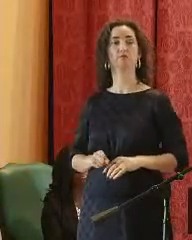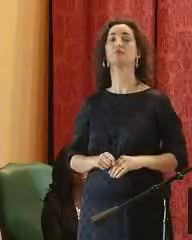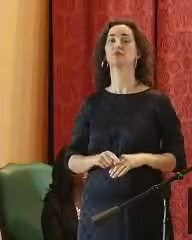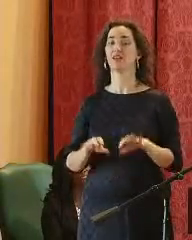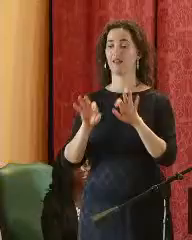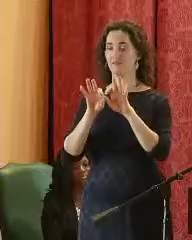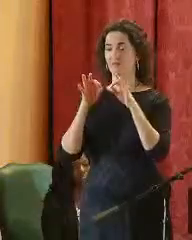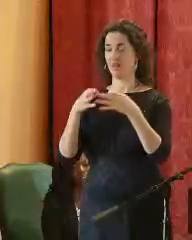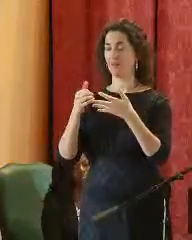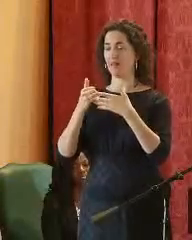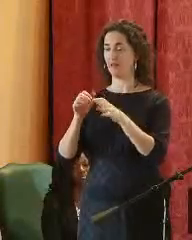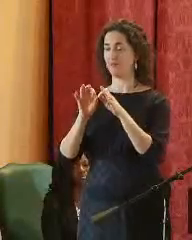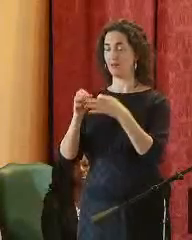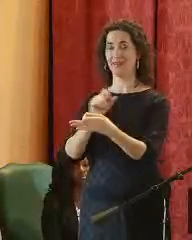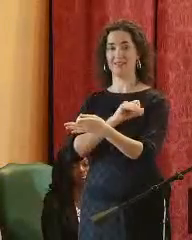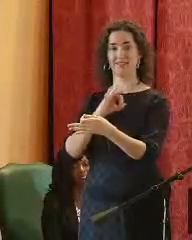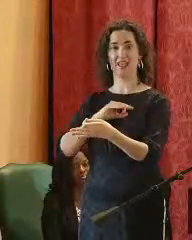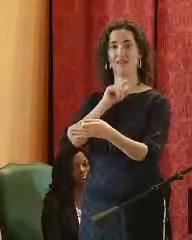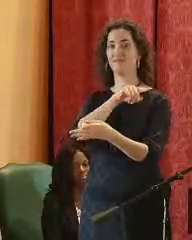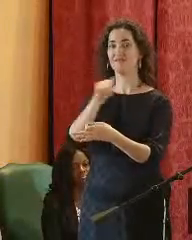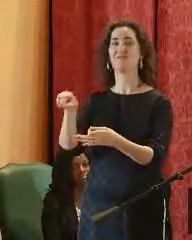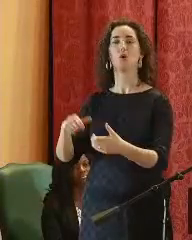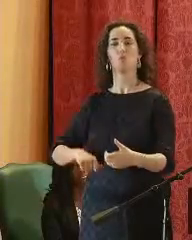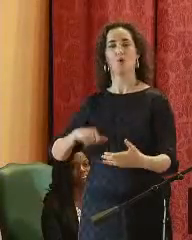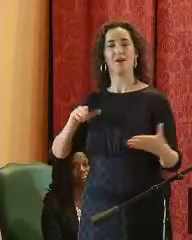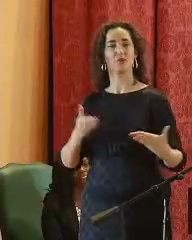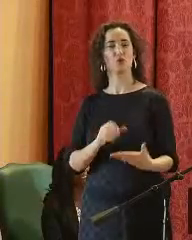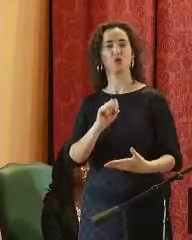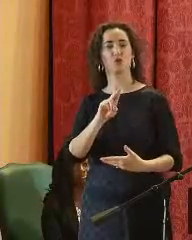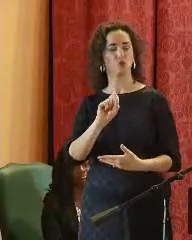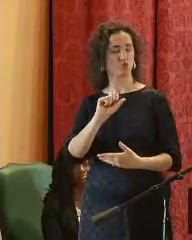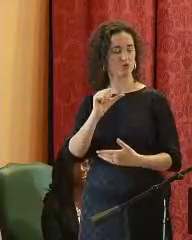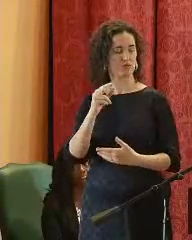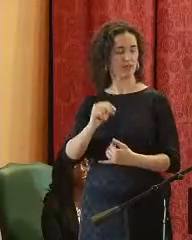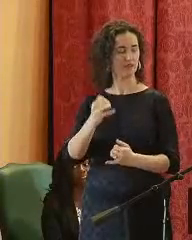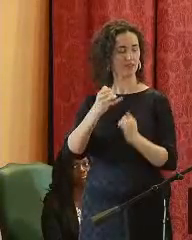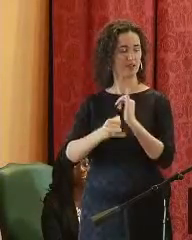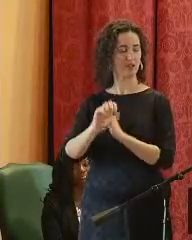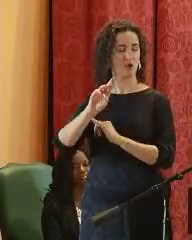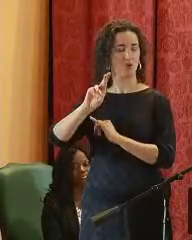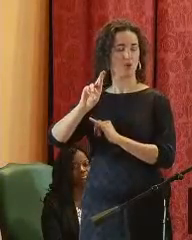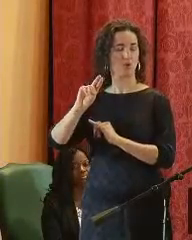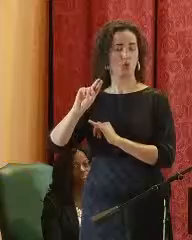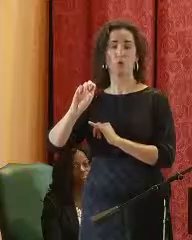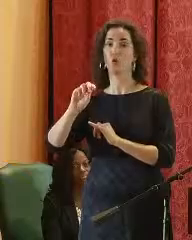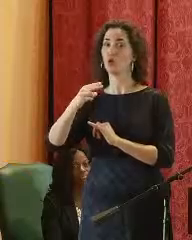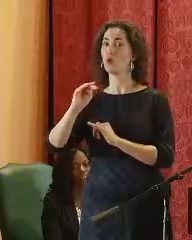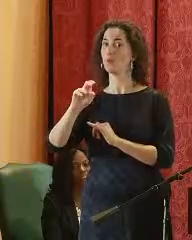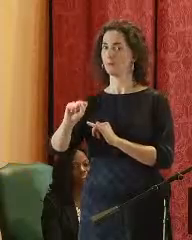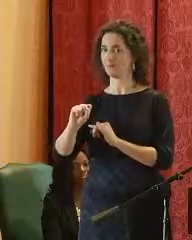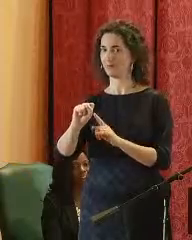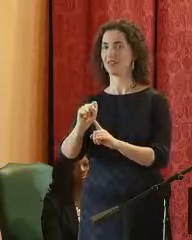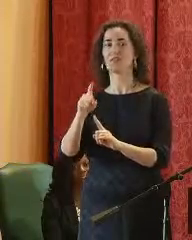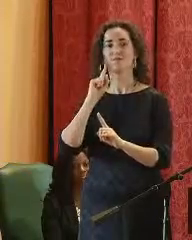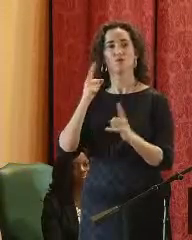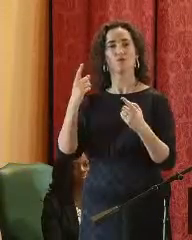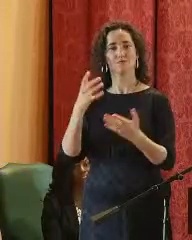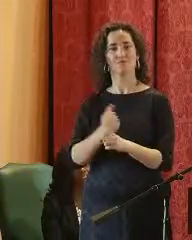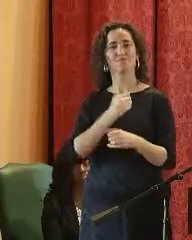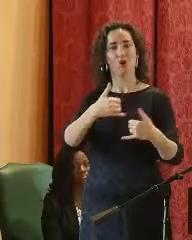Families Helping Families staff is proud to introduce Susan Reen as the recipient of the Employer of the Year Award for